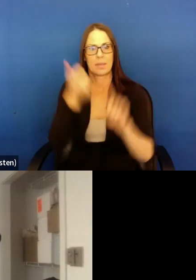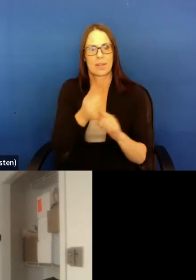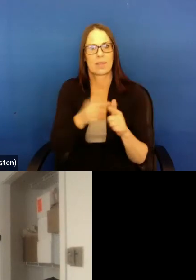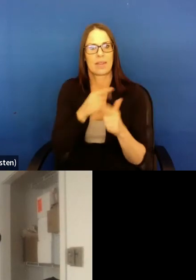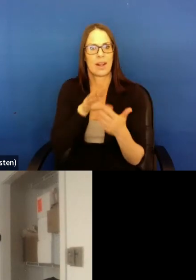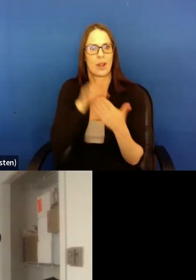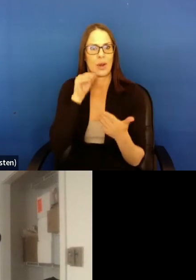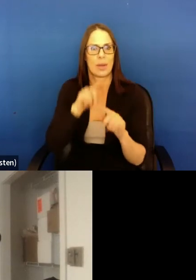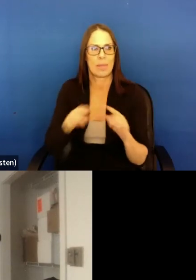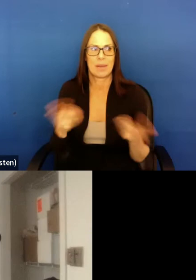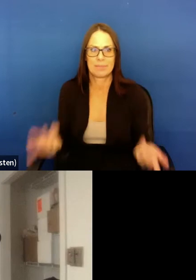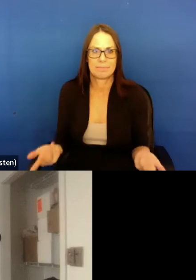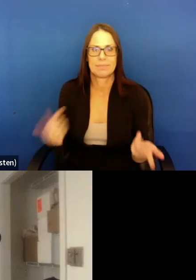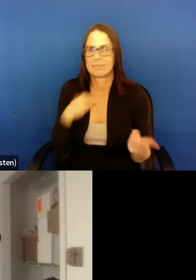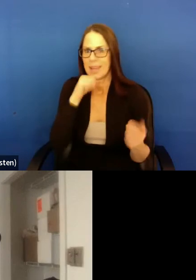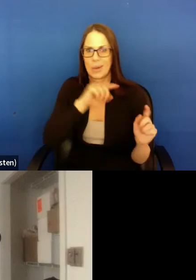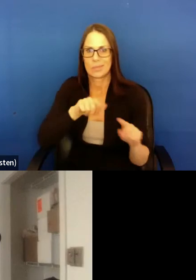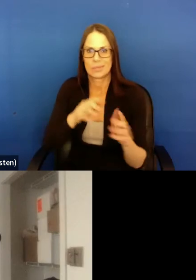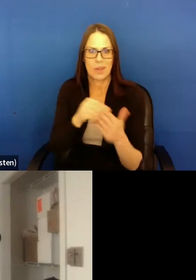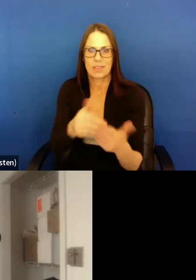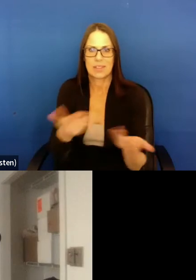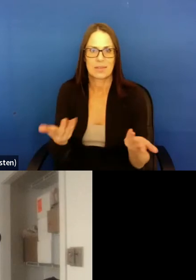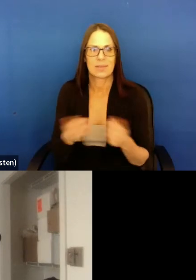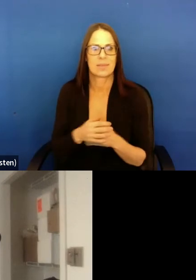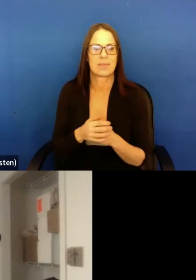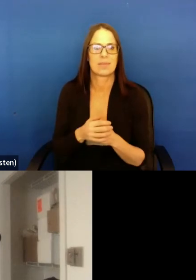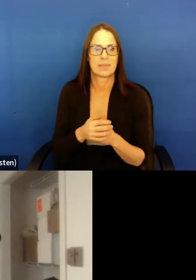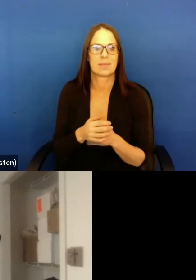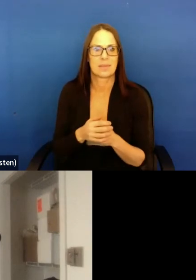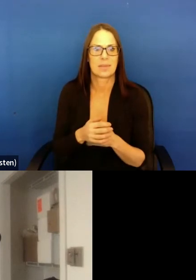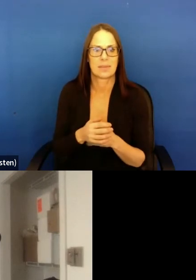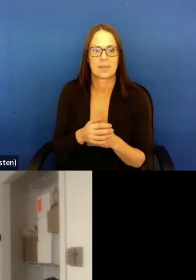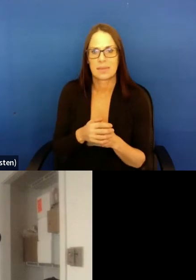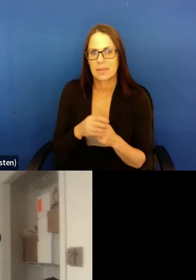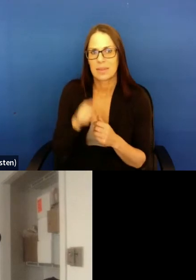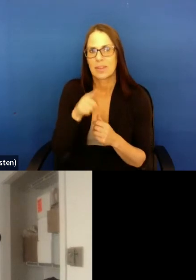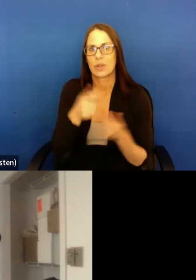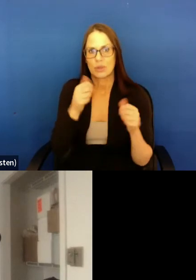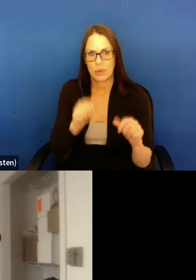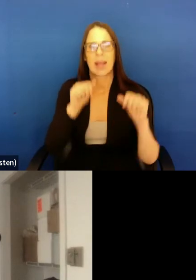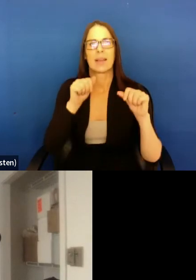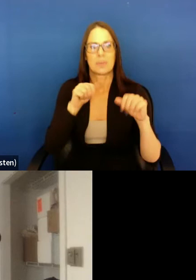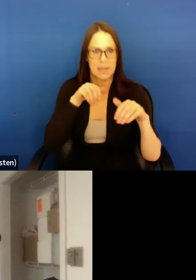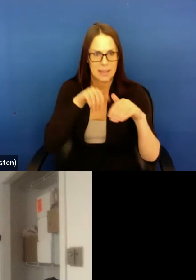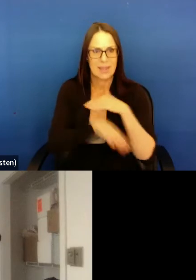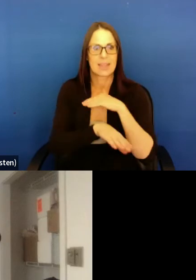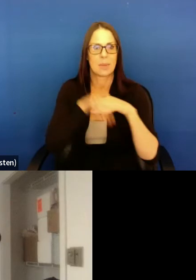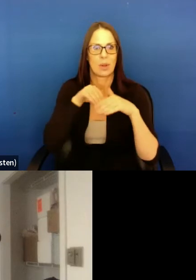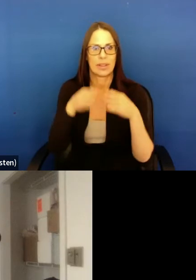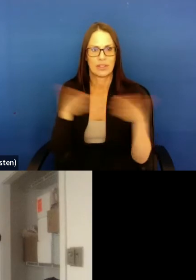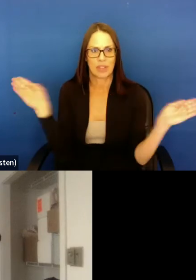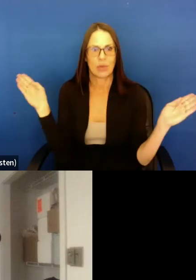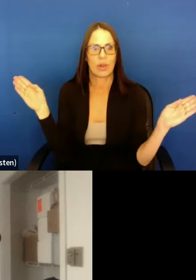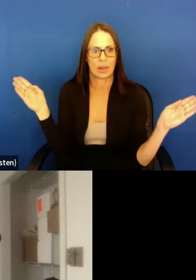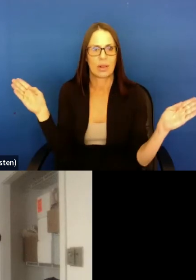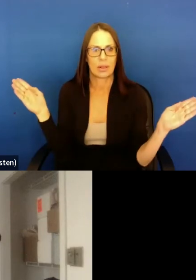stairs. But if you're trying to be accessible in general, Yep. Some